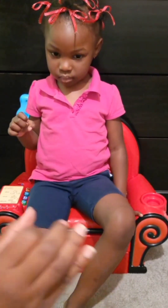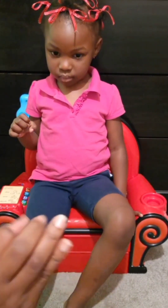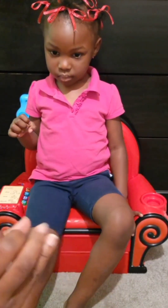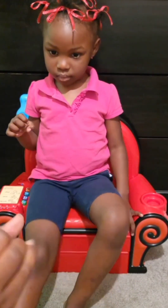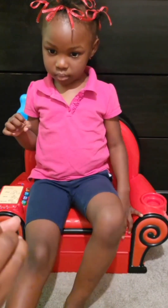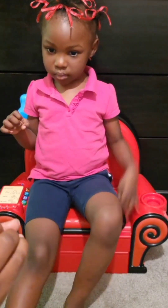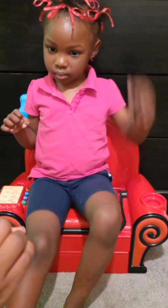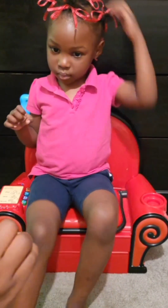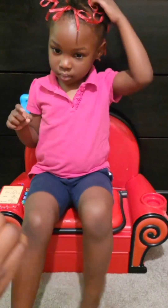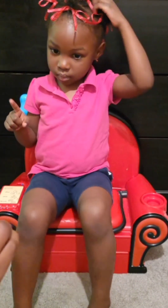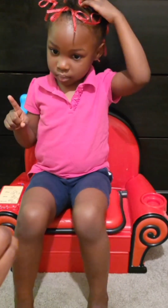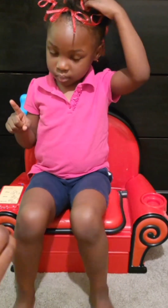D.